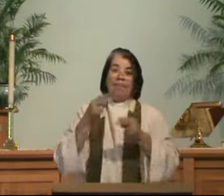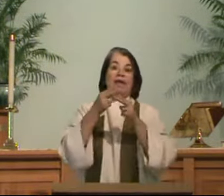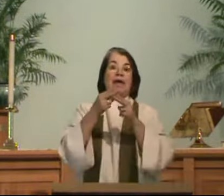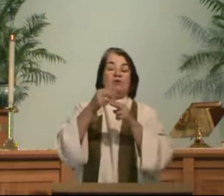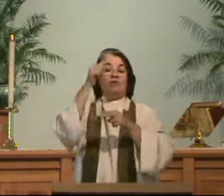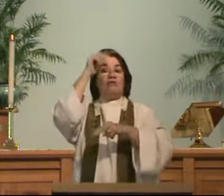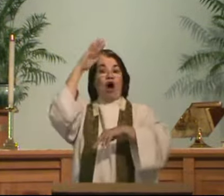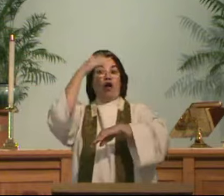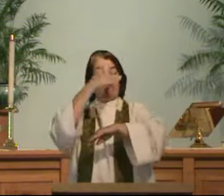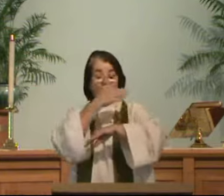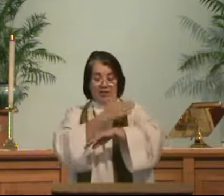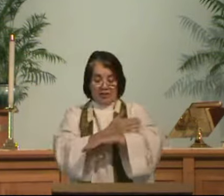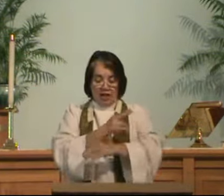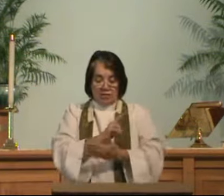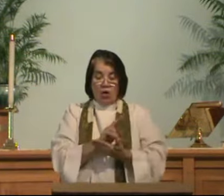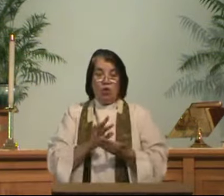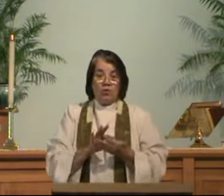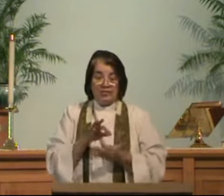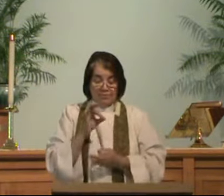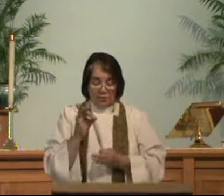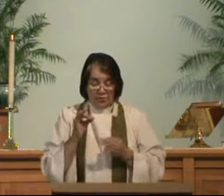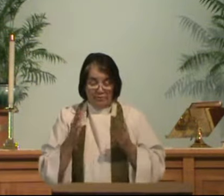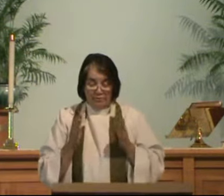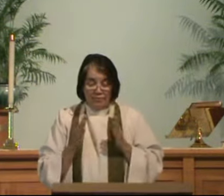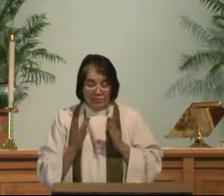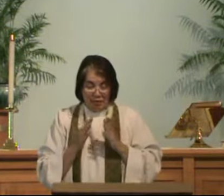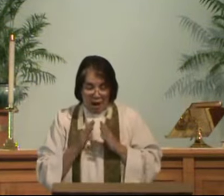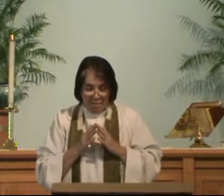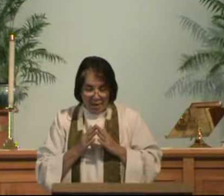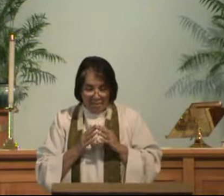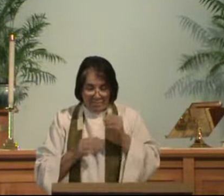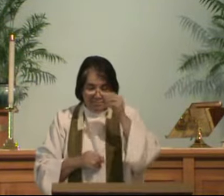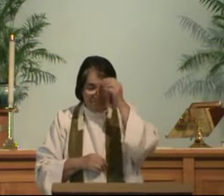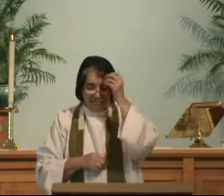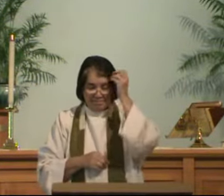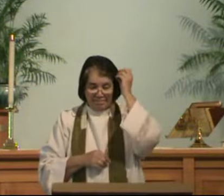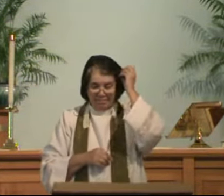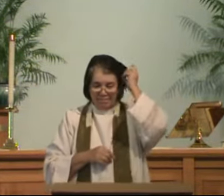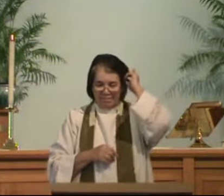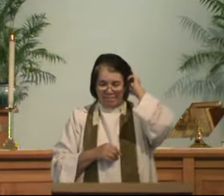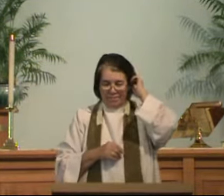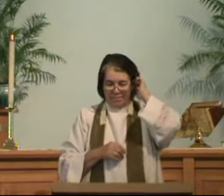In the name of the Father, the Son, and the Holy Spirit. Amen.